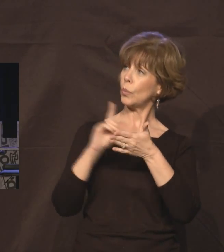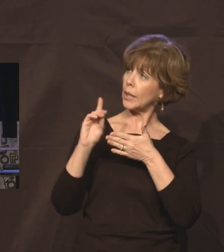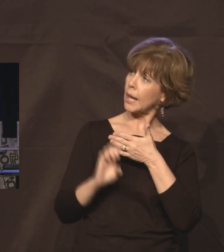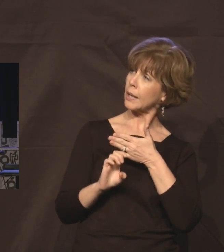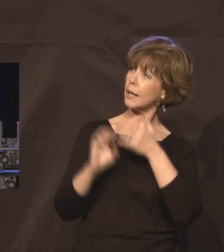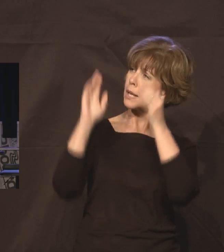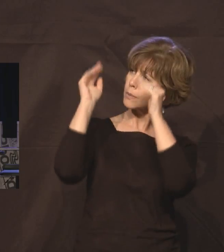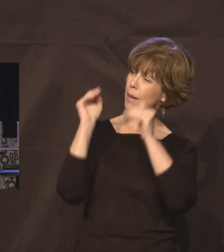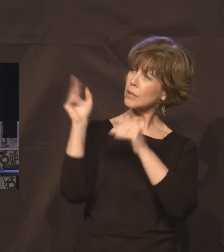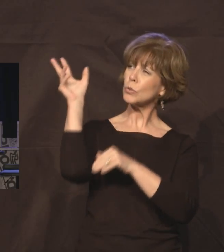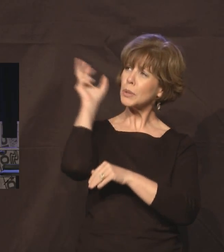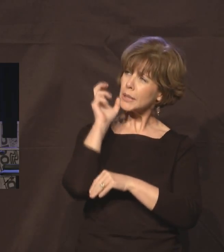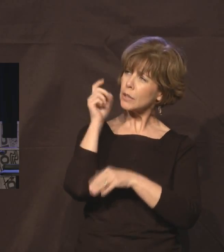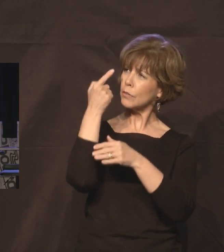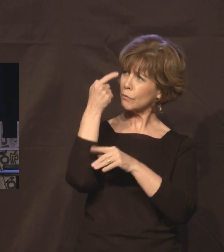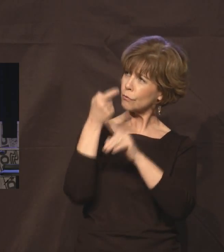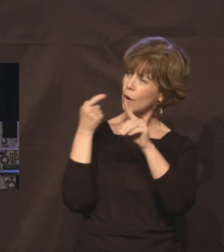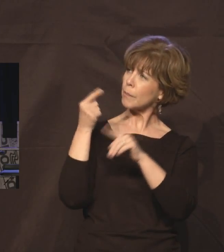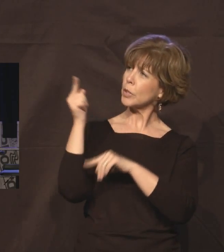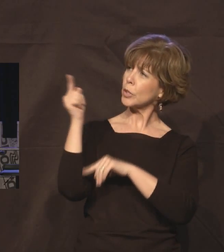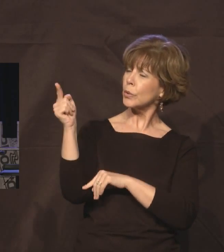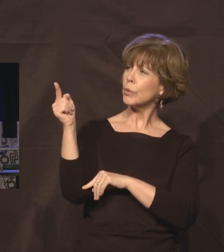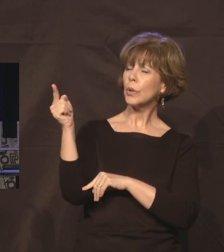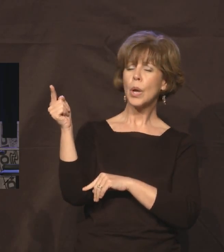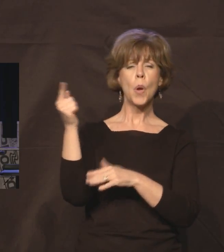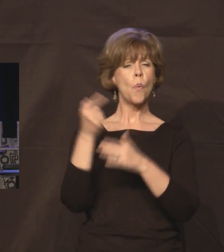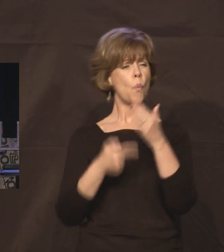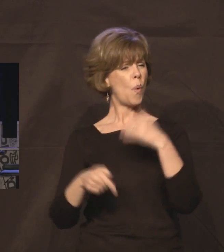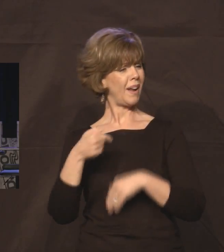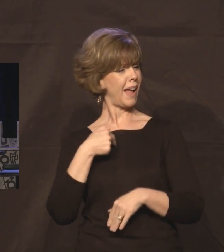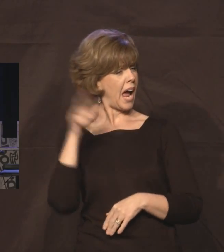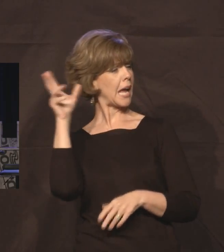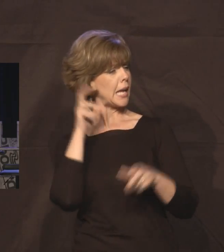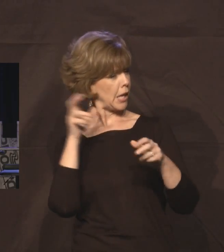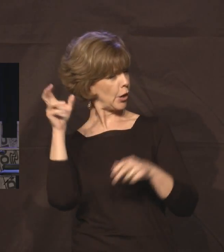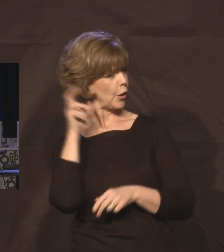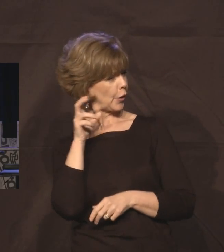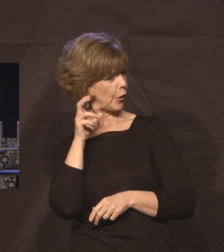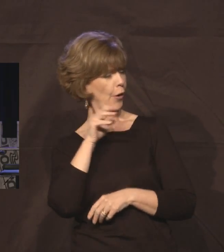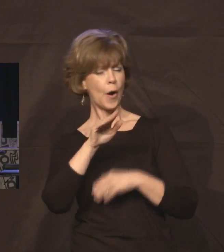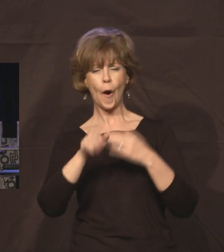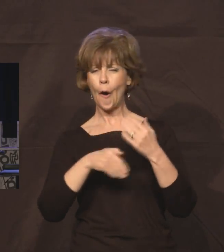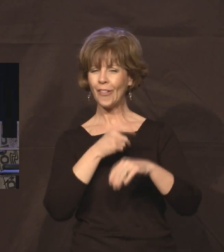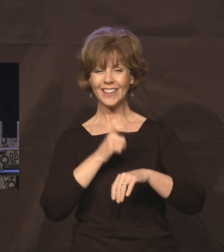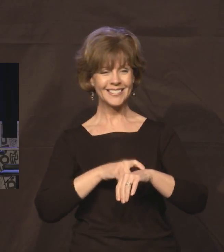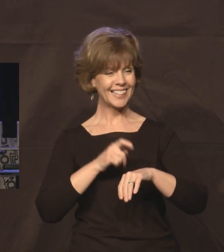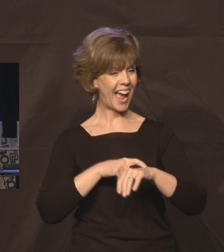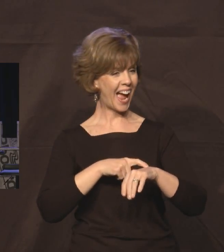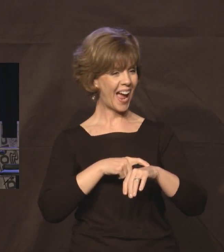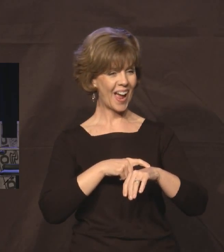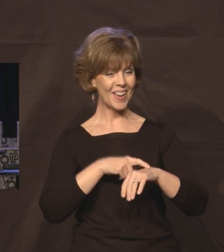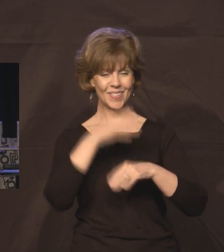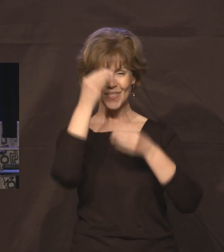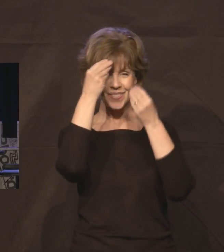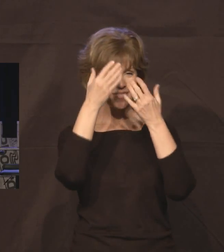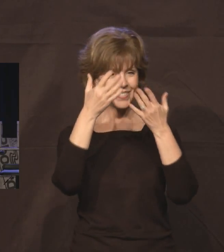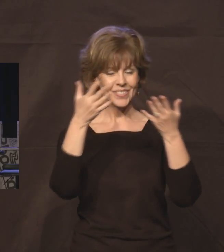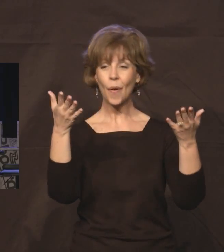expect to hear something from you. And what I hear all the time is he's faithful to do that. He's faithful to talk to you about what you need to